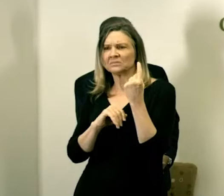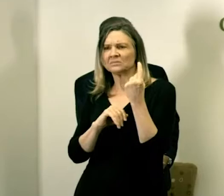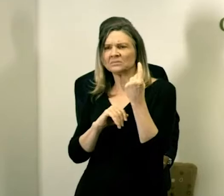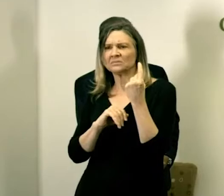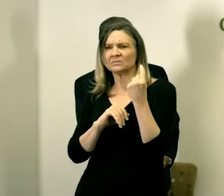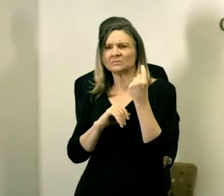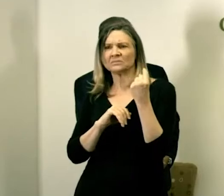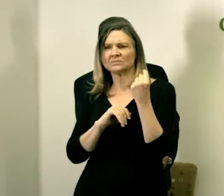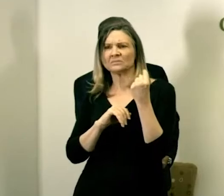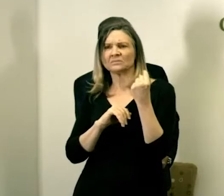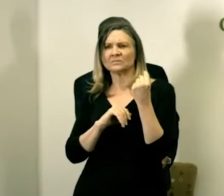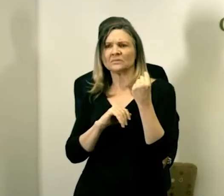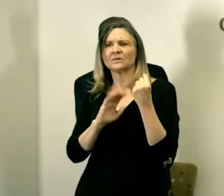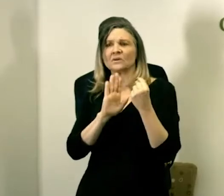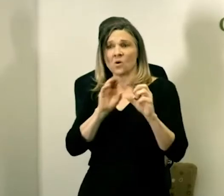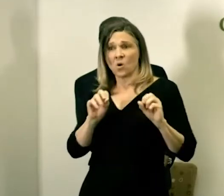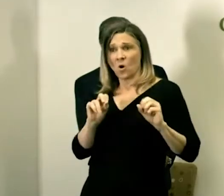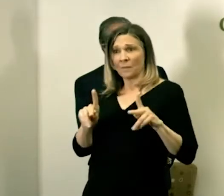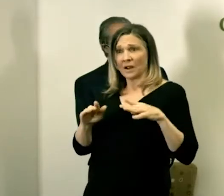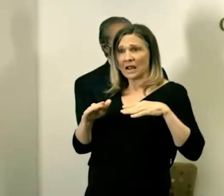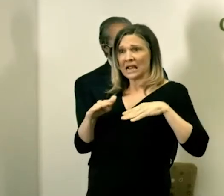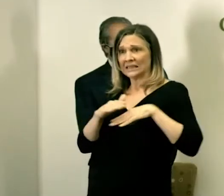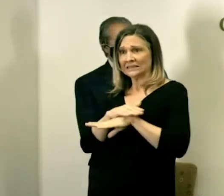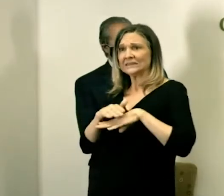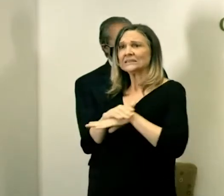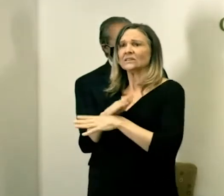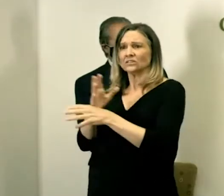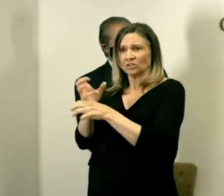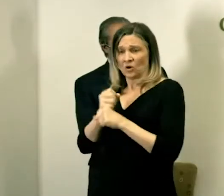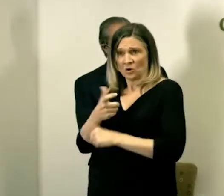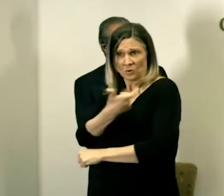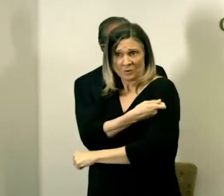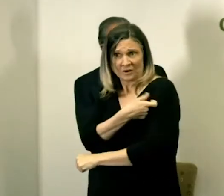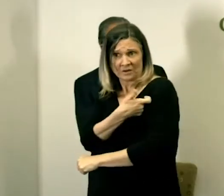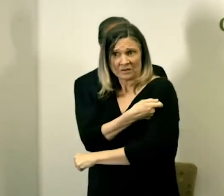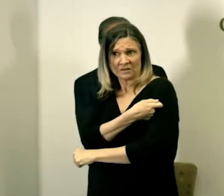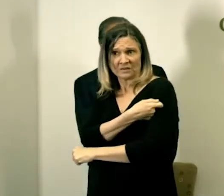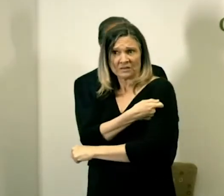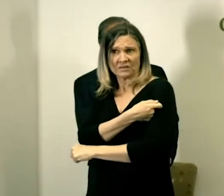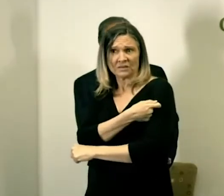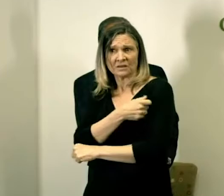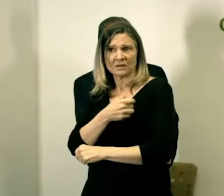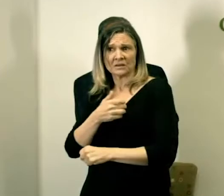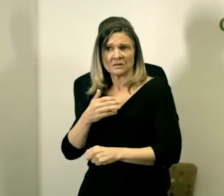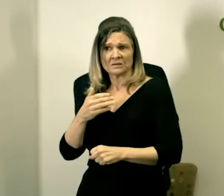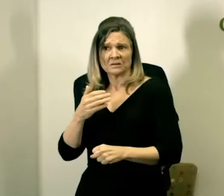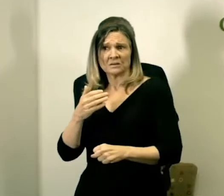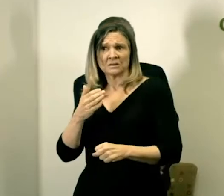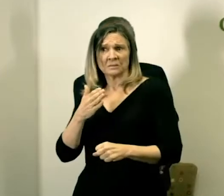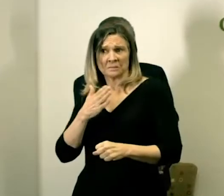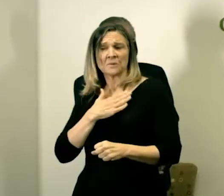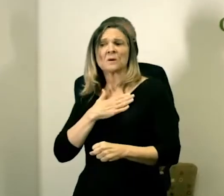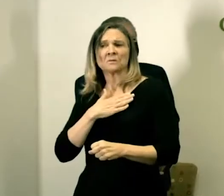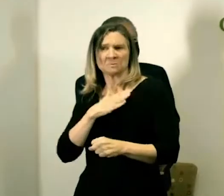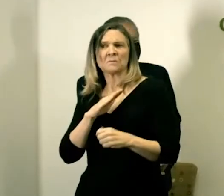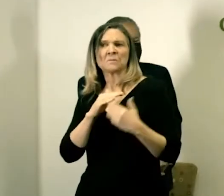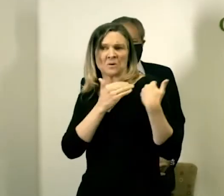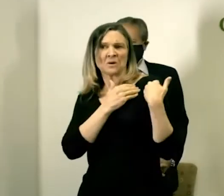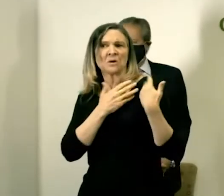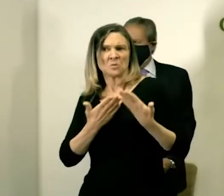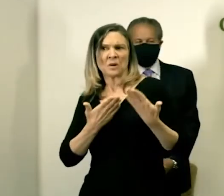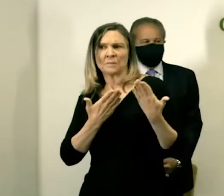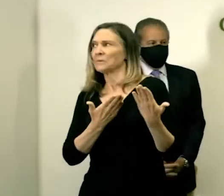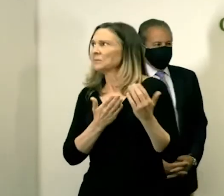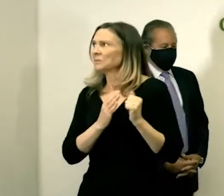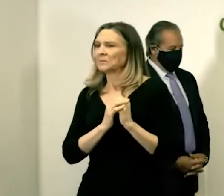opportunity to access the vaccines and our moral responsibility to provide them in a timely and equitable manner.